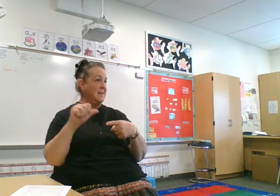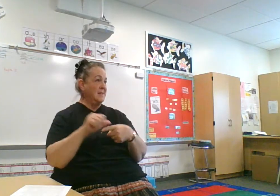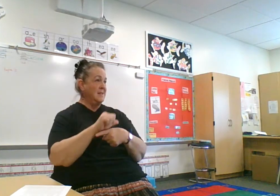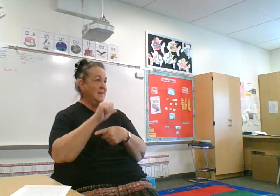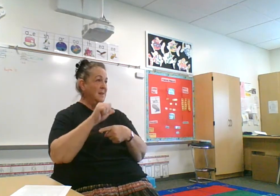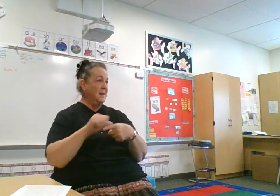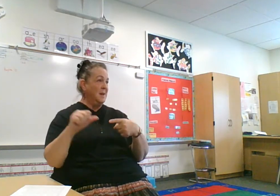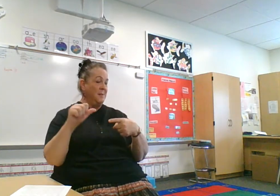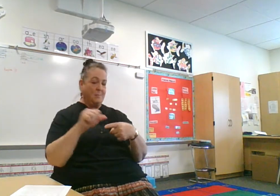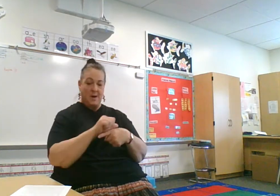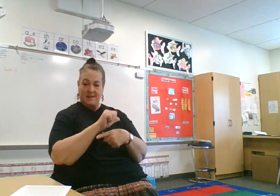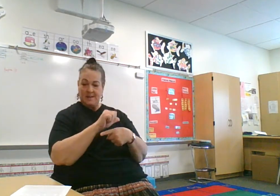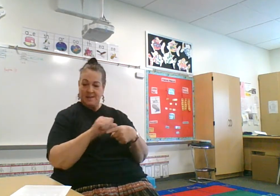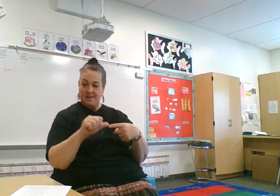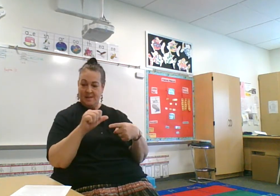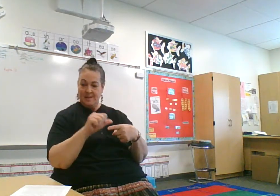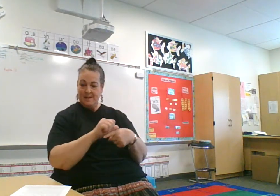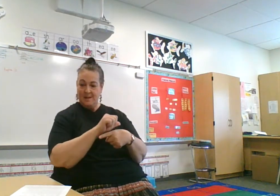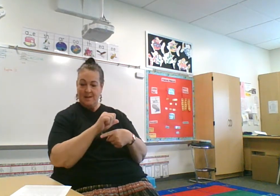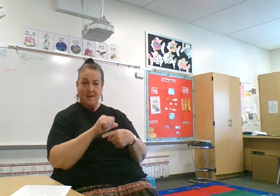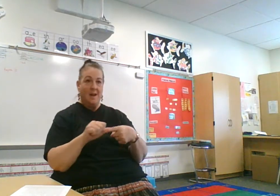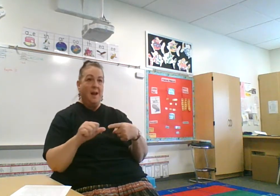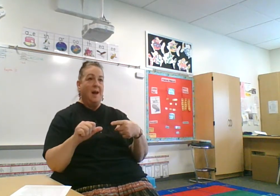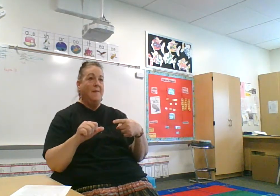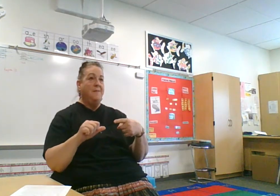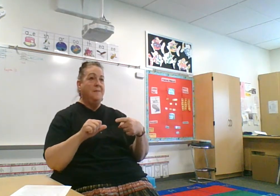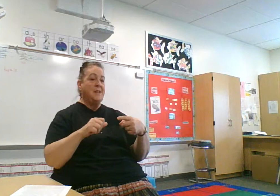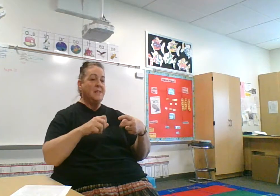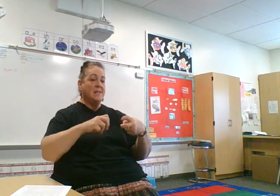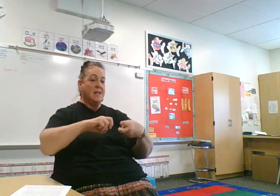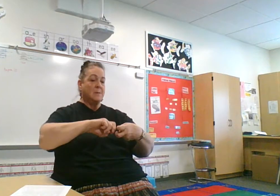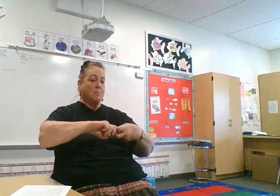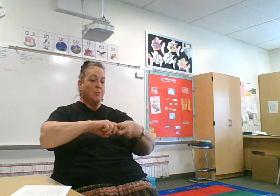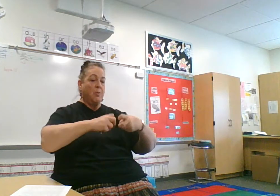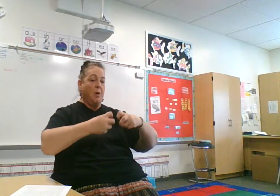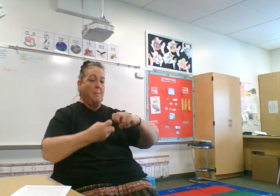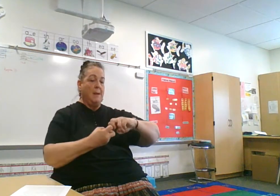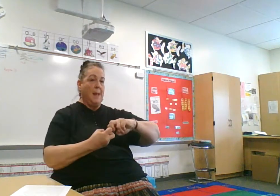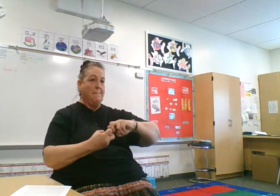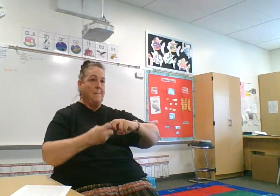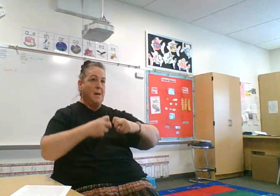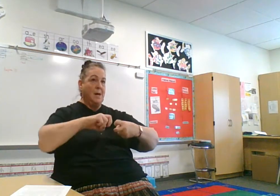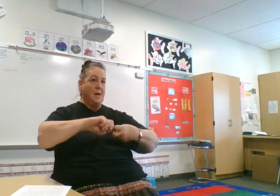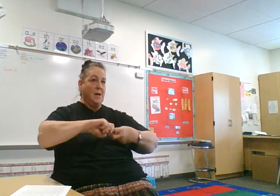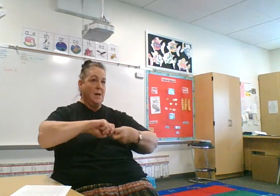Practice. Practice. This is problem.